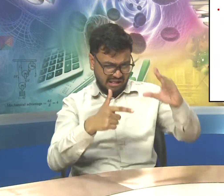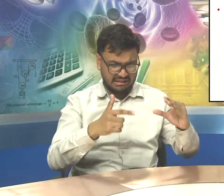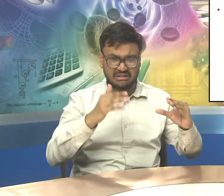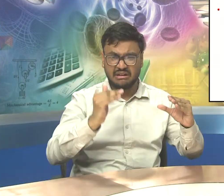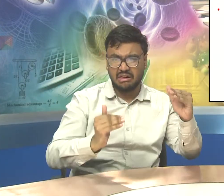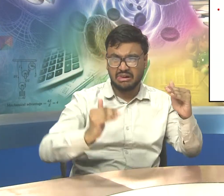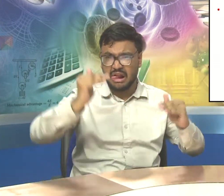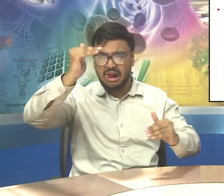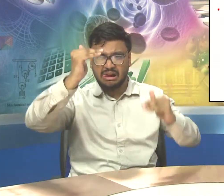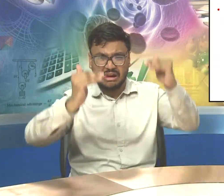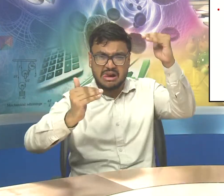sign language,